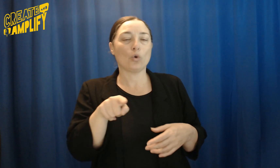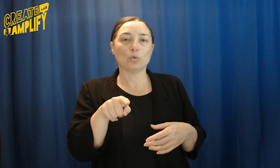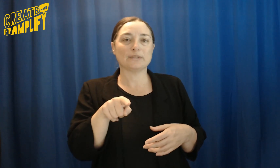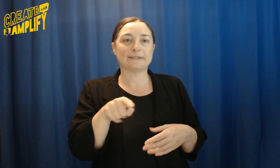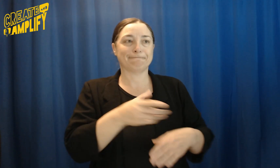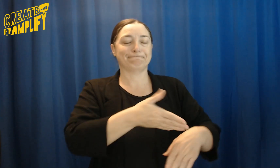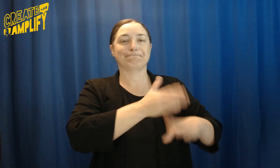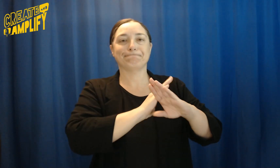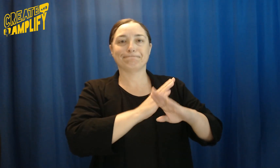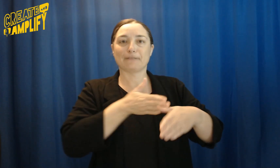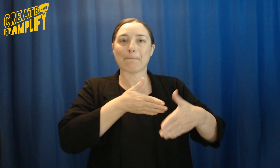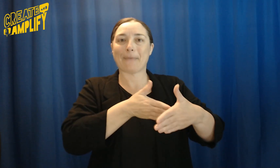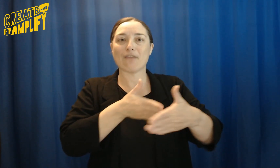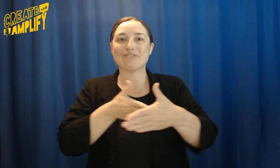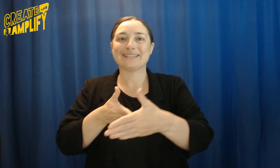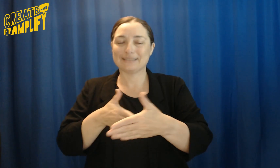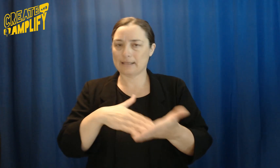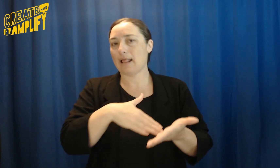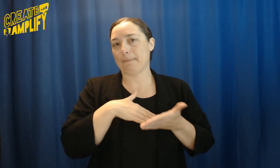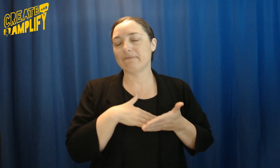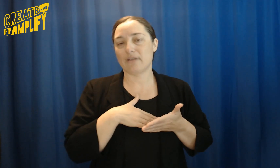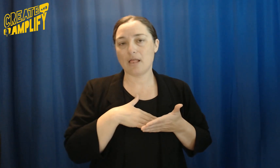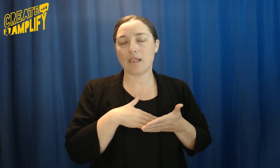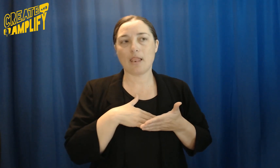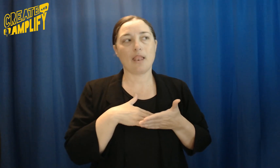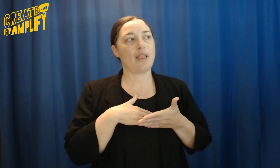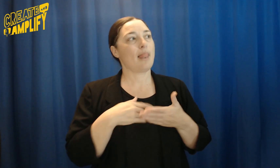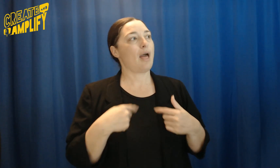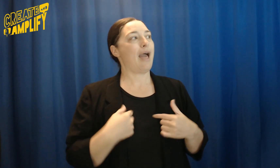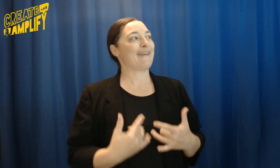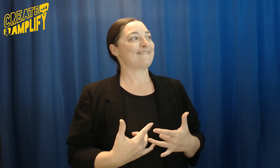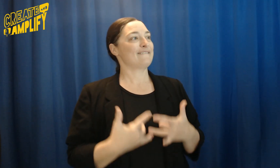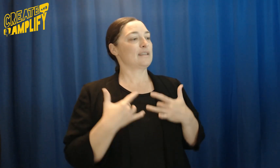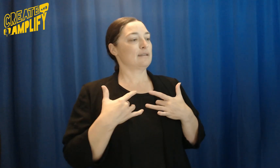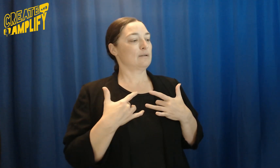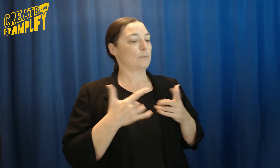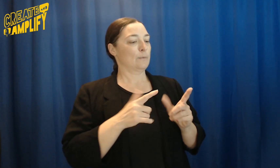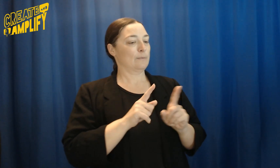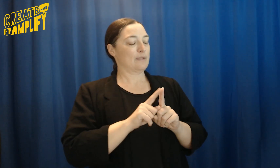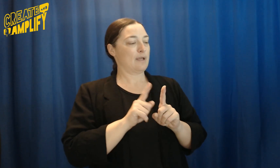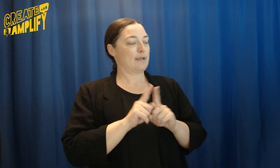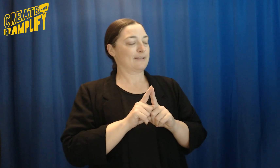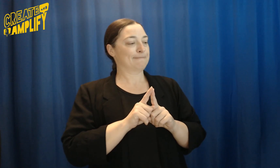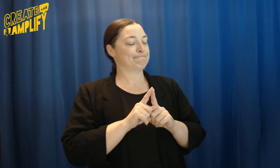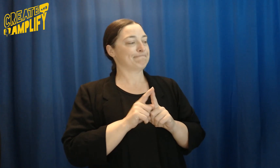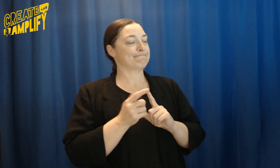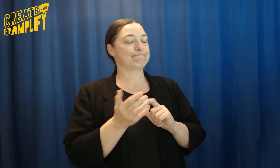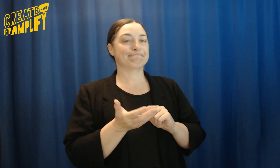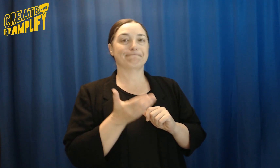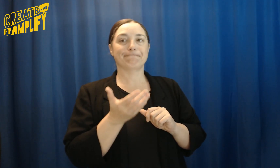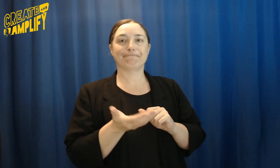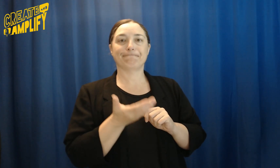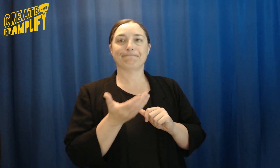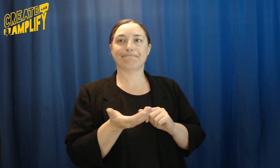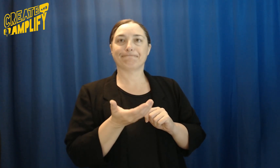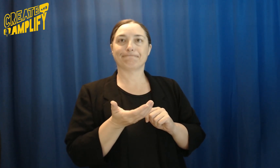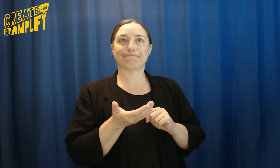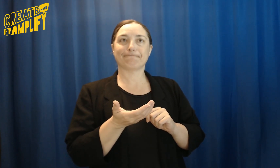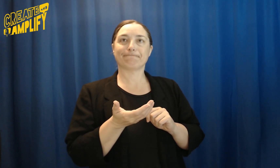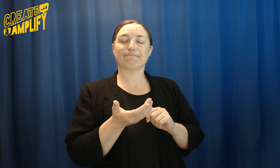so helpful because I felt the discrepancy of just being fed this line, if you